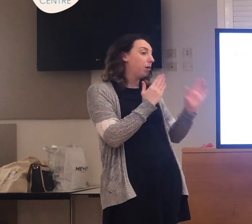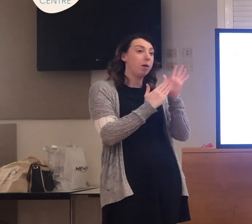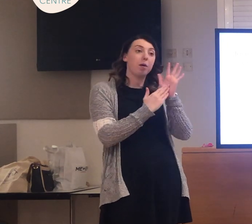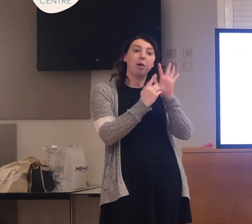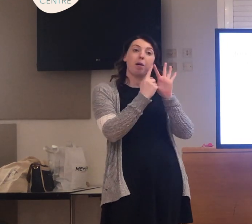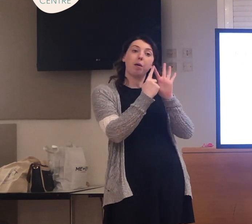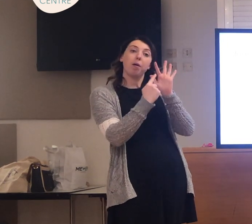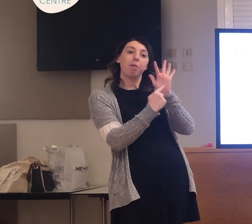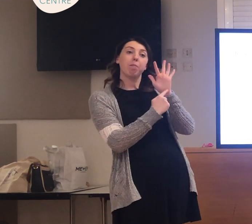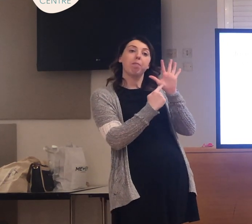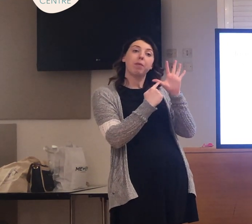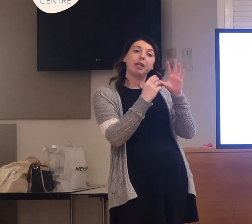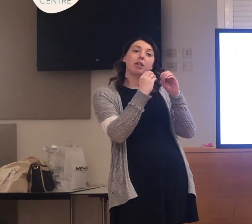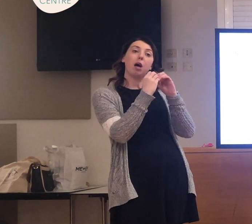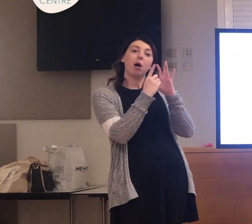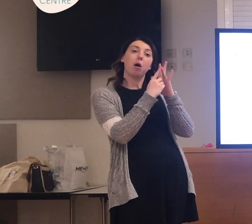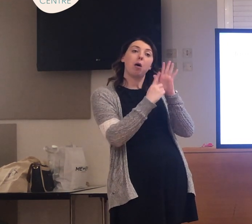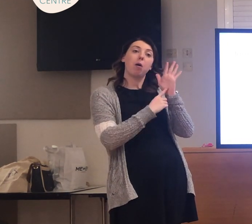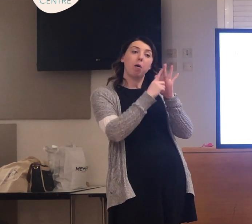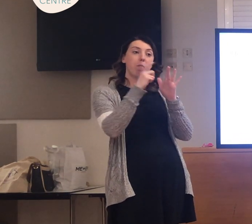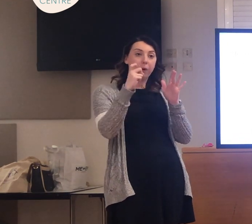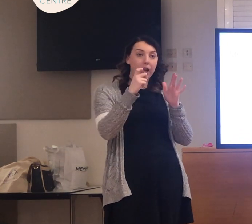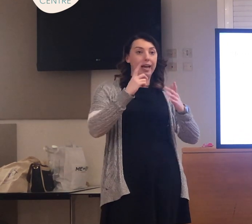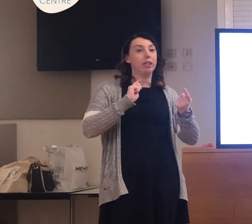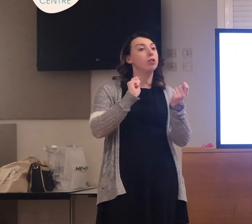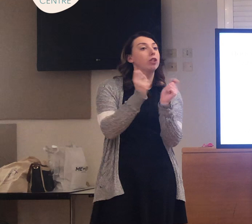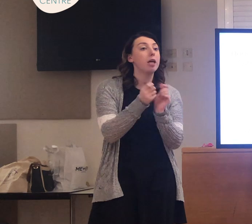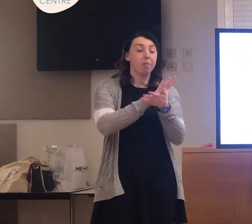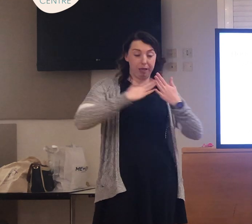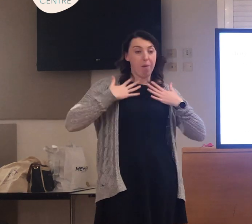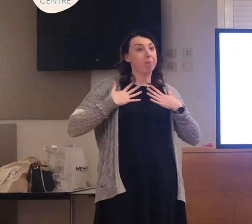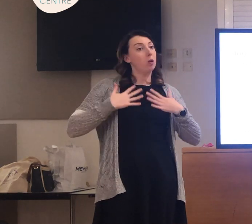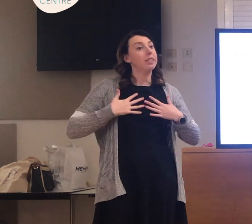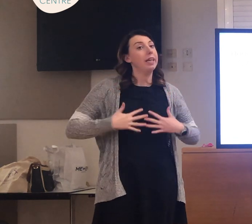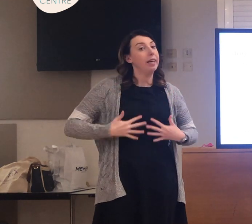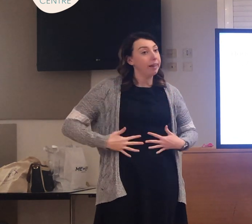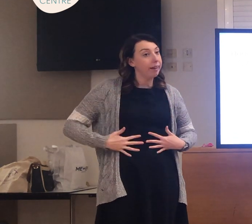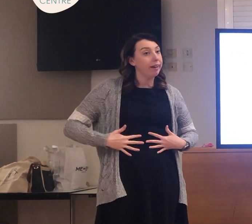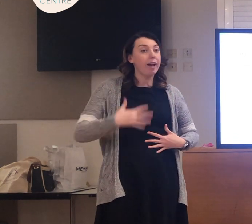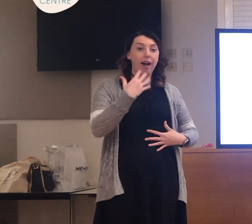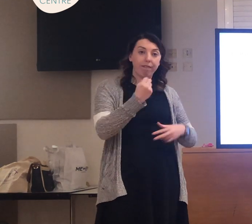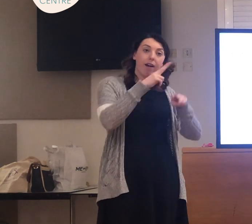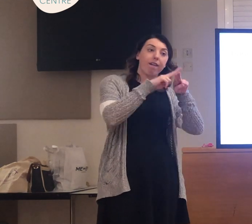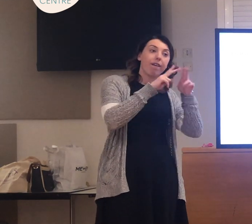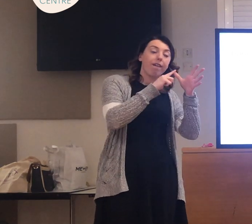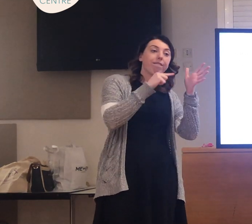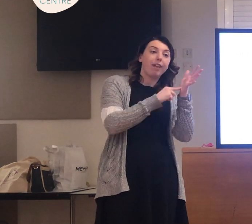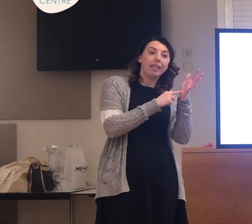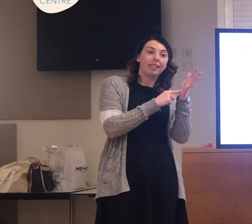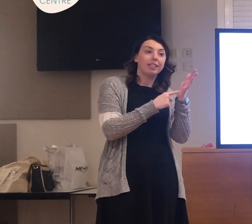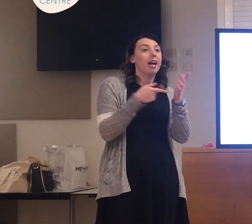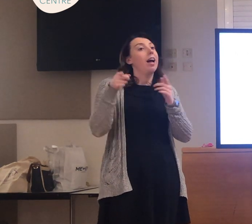metabolic change that happens. So your body is made up largely of fat tissue